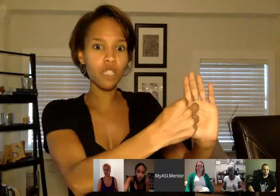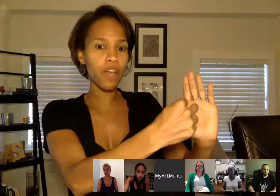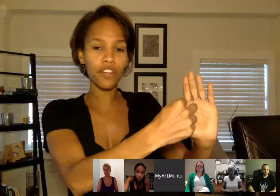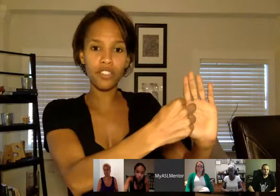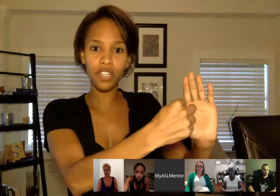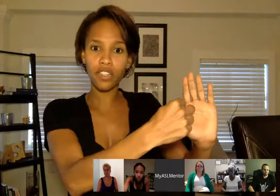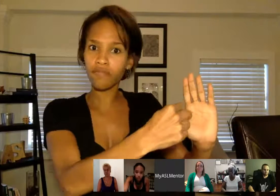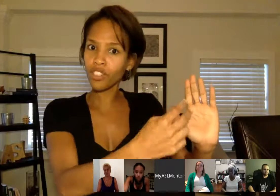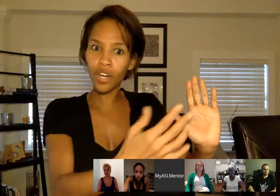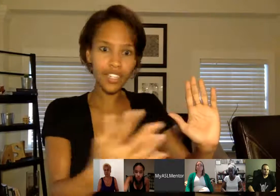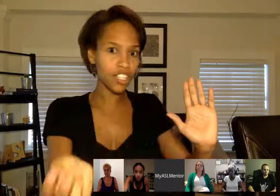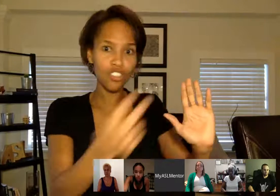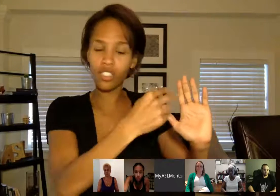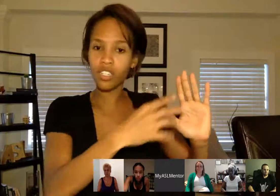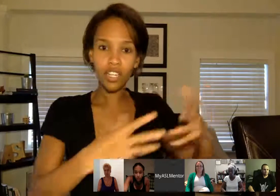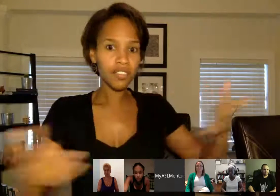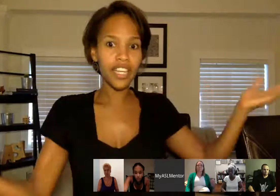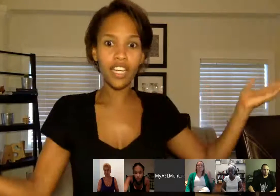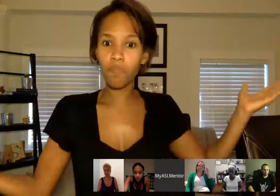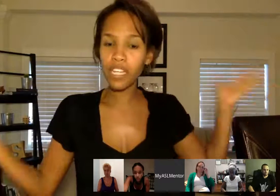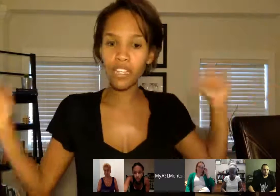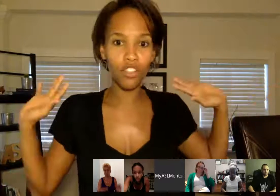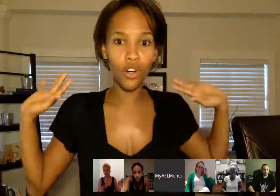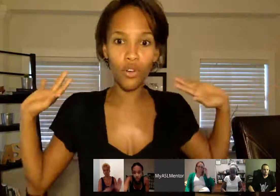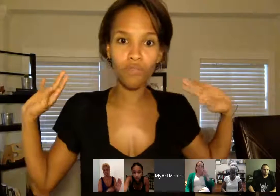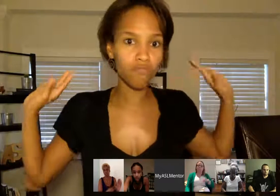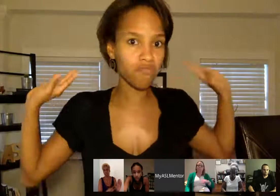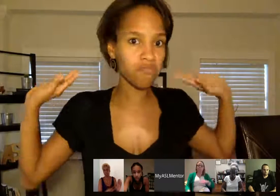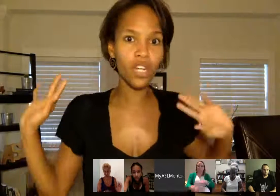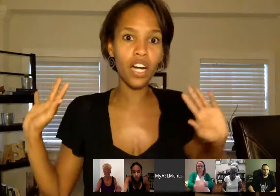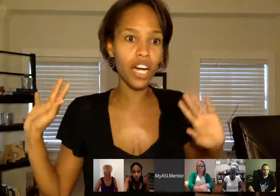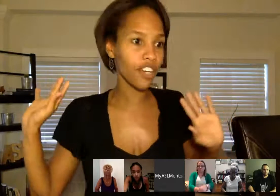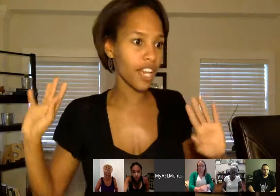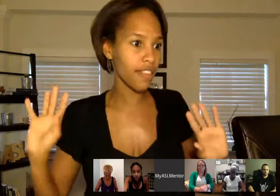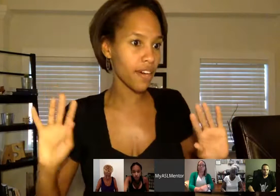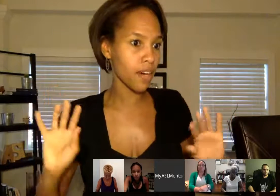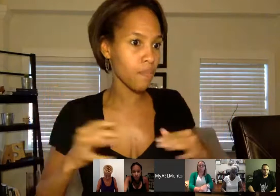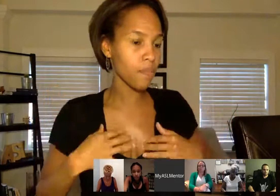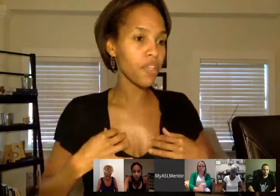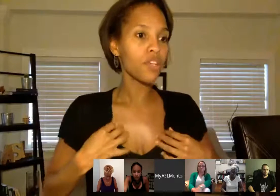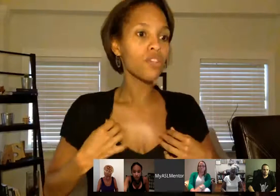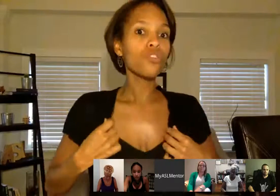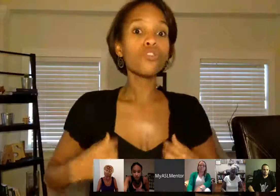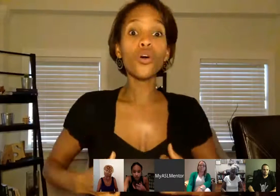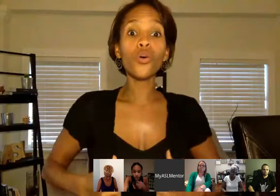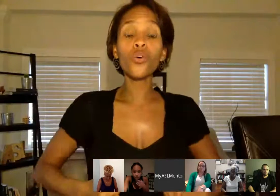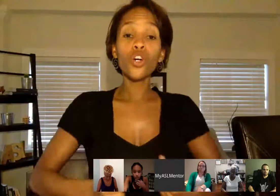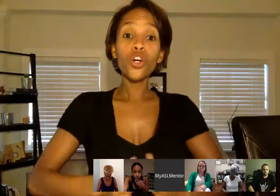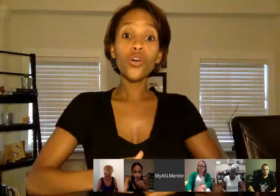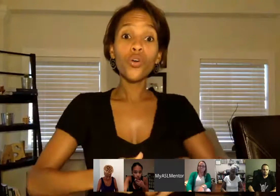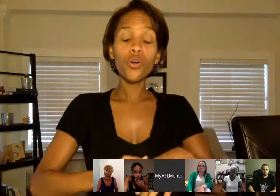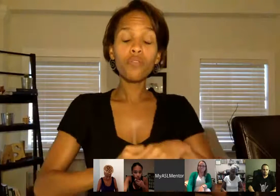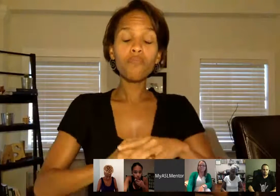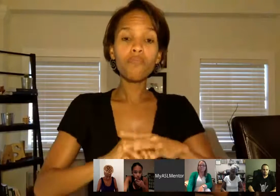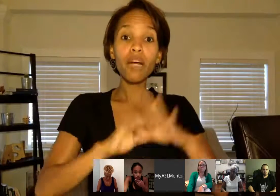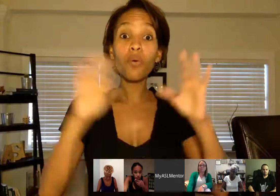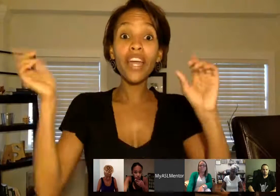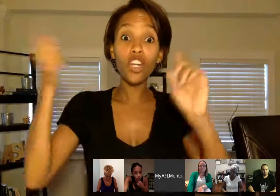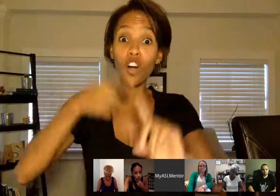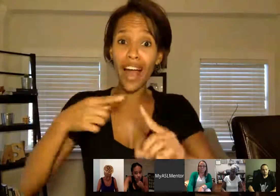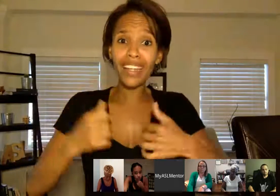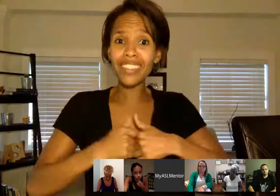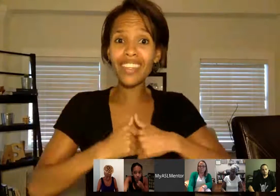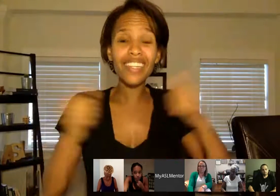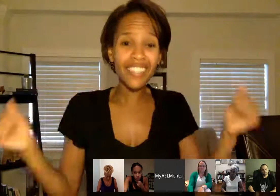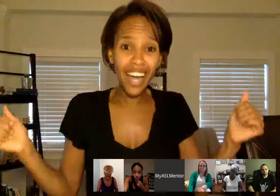of transparency. You guys can just take a peek. No, not covering anything up. So my point in